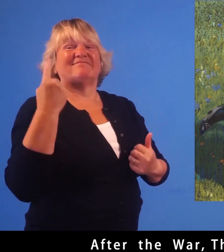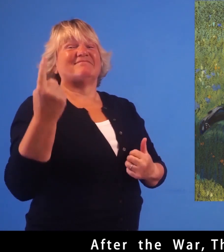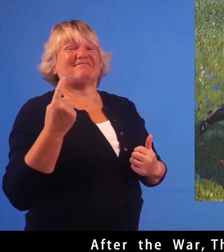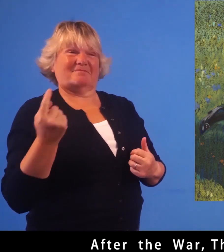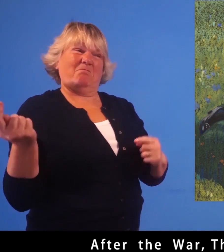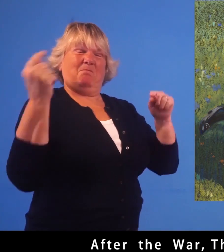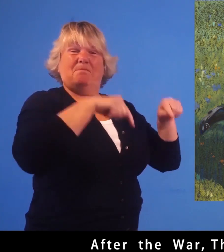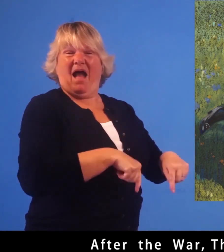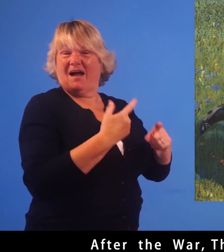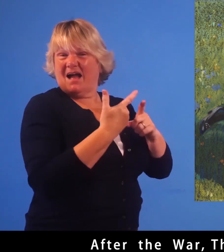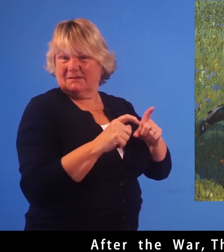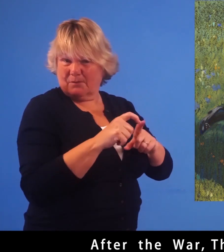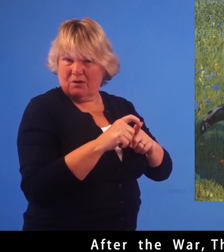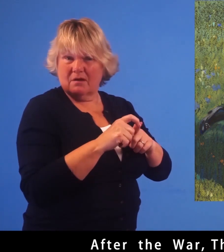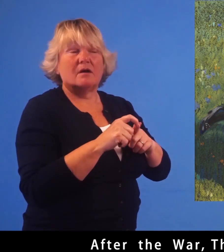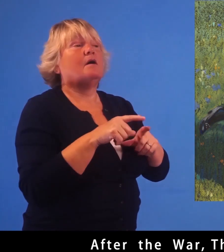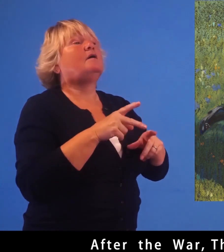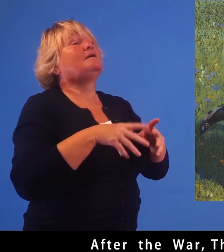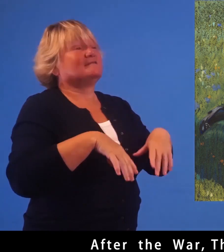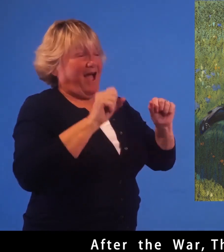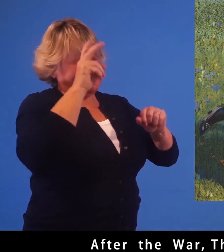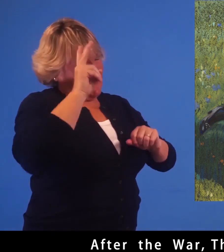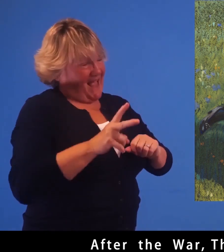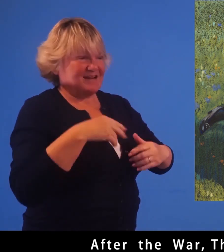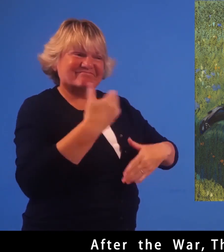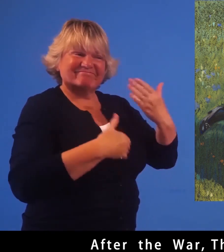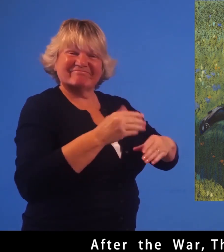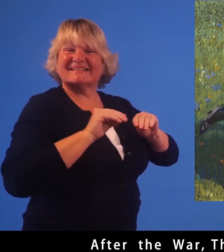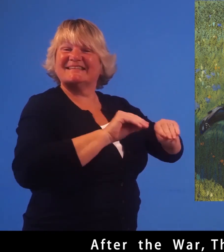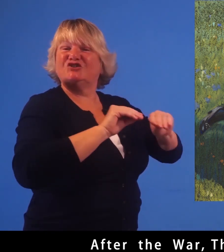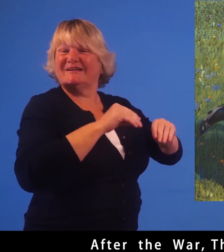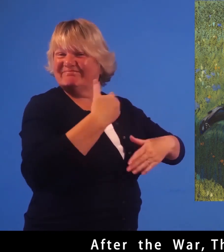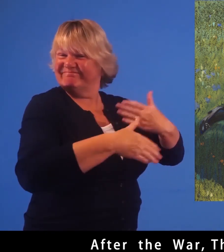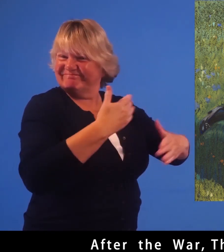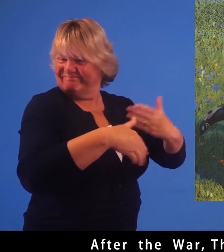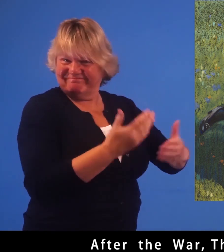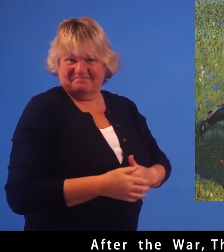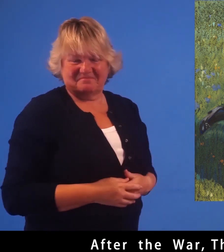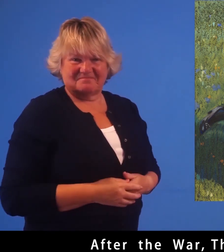After the war, Thomson returned to Edinburgh and resumed his teaching duties.